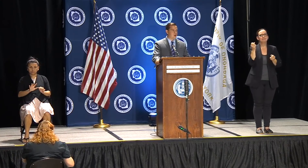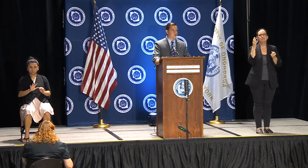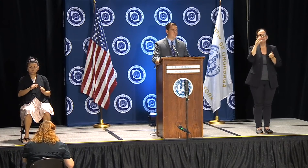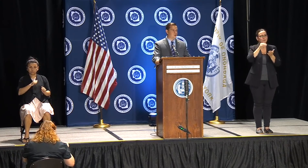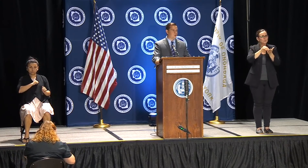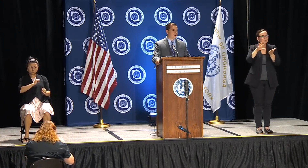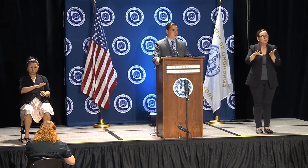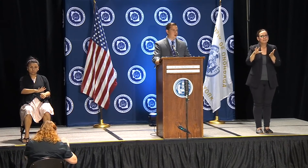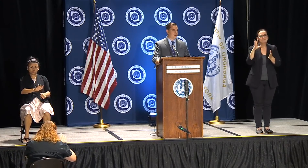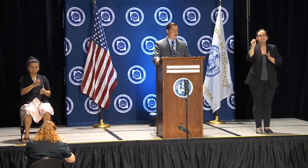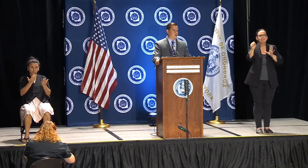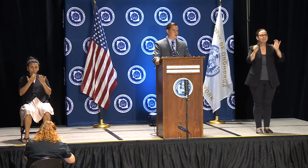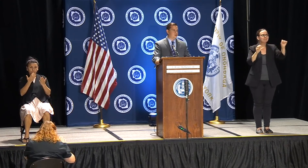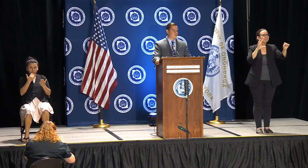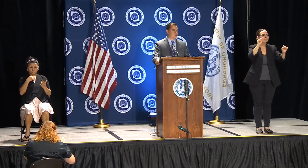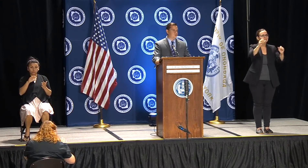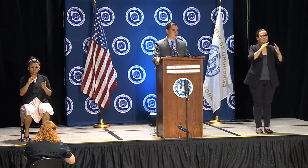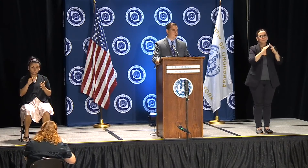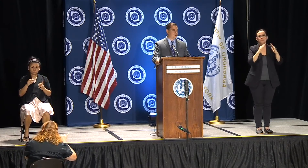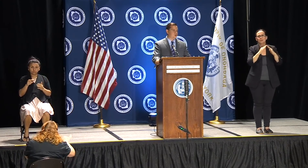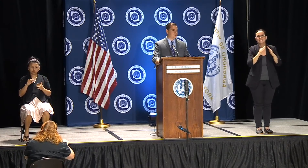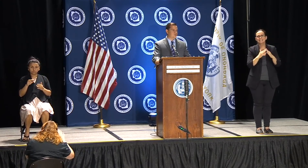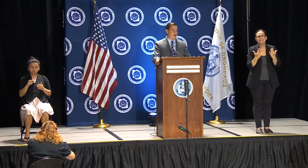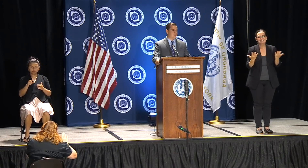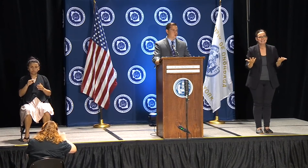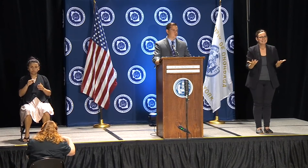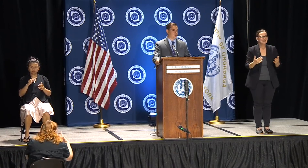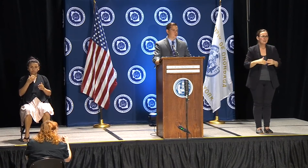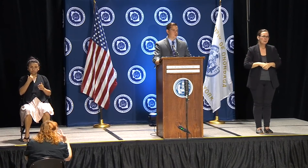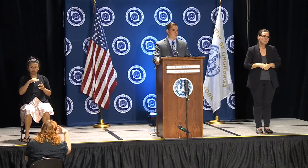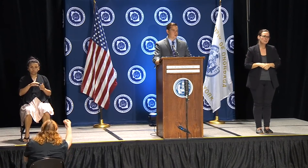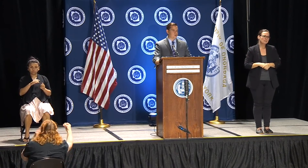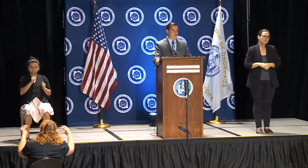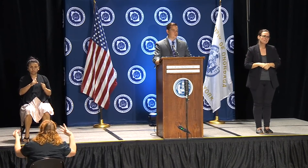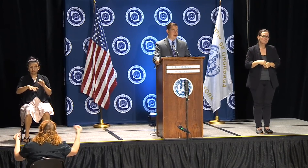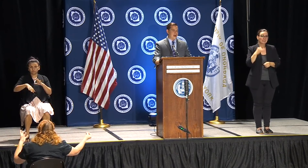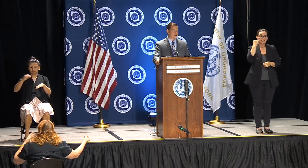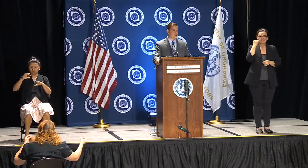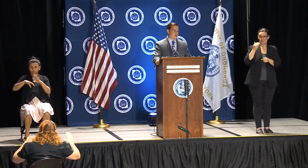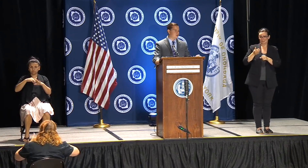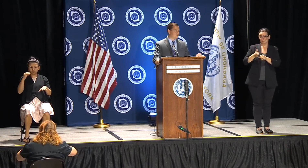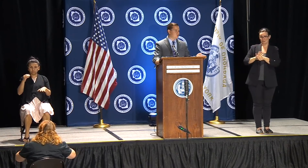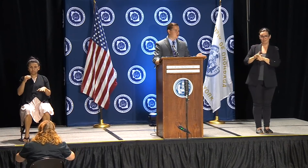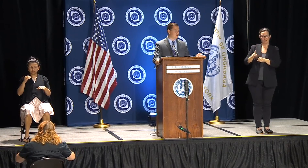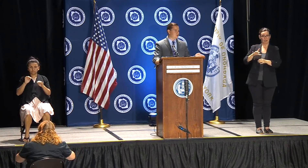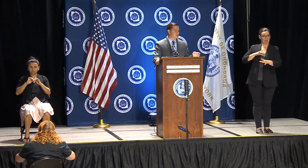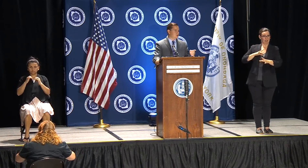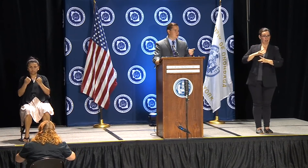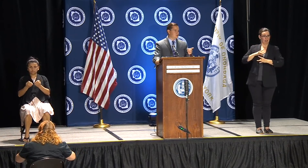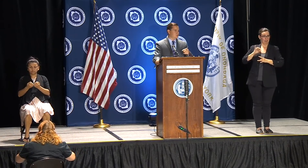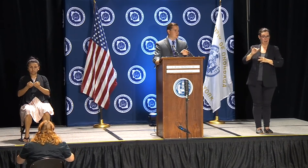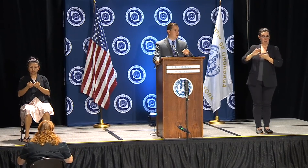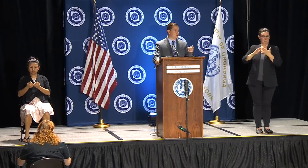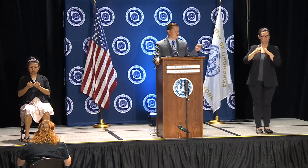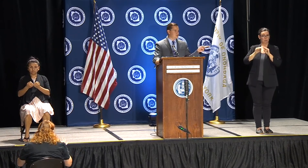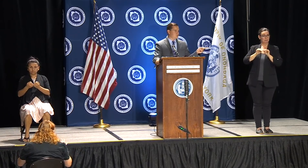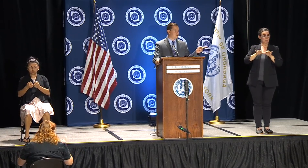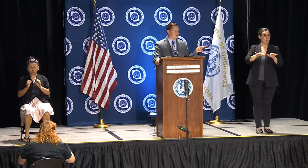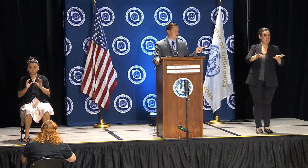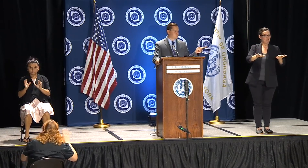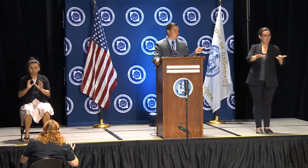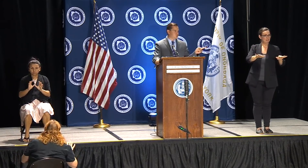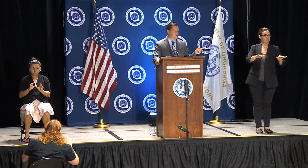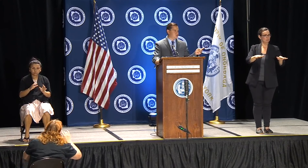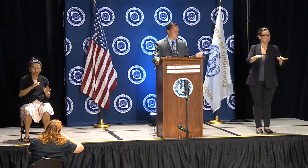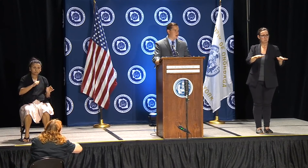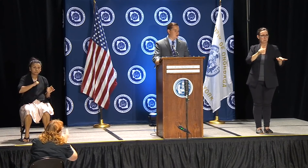as well. So if the virus was active in that community, you would see it